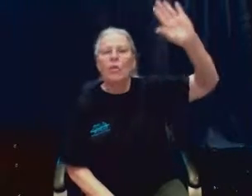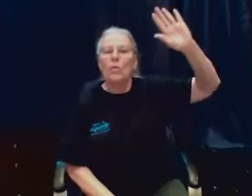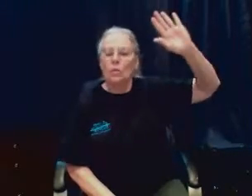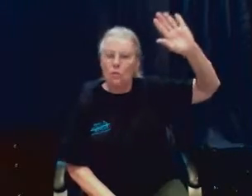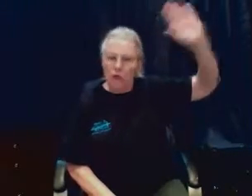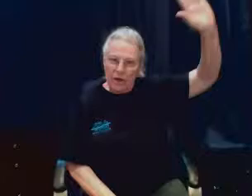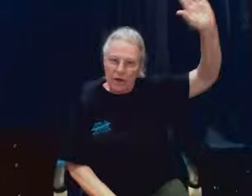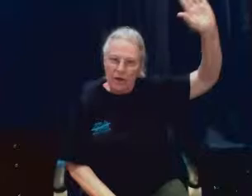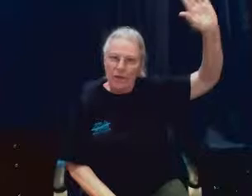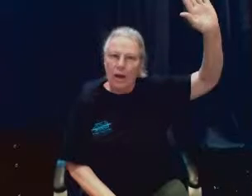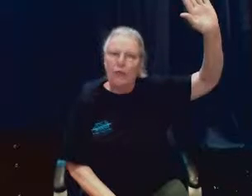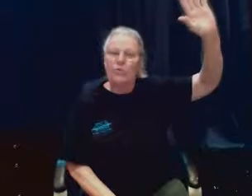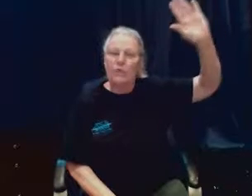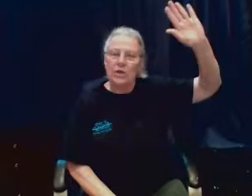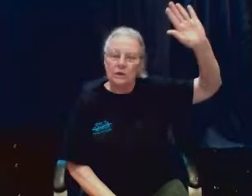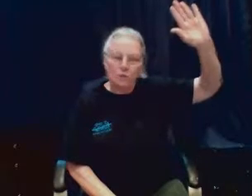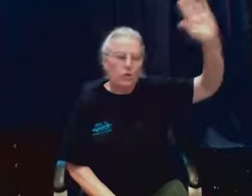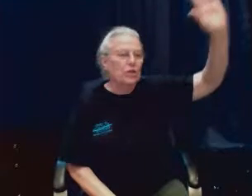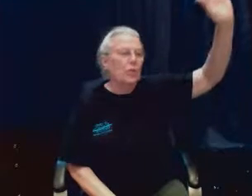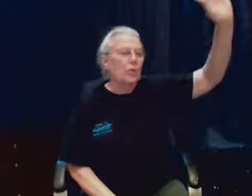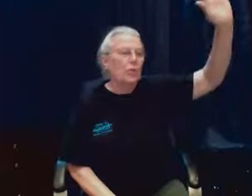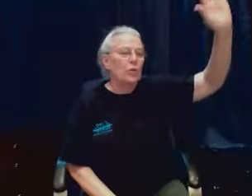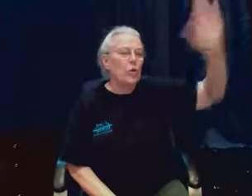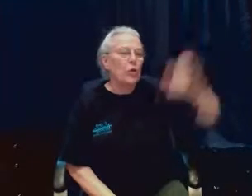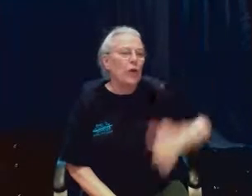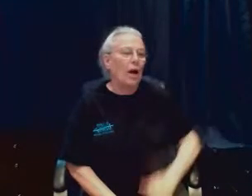When we're talking about God, you need to push it upward toward God.